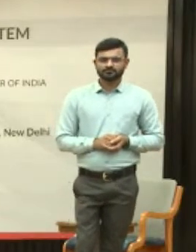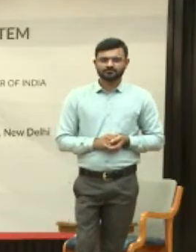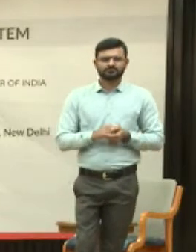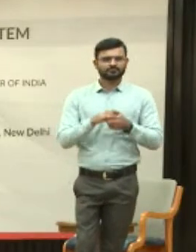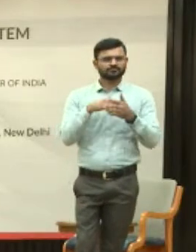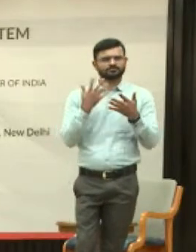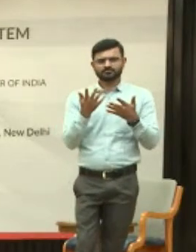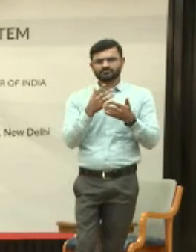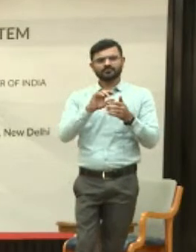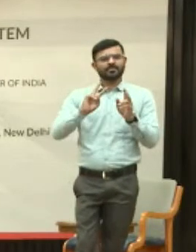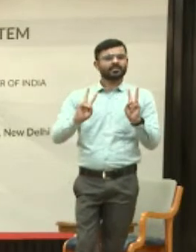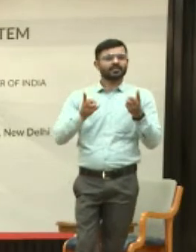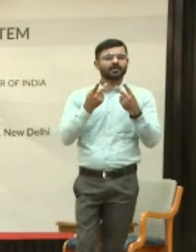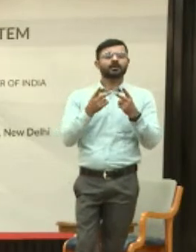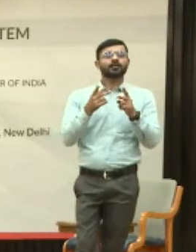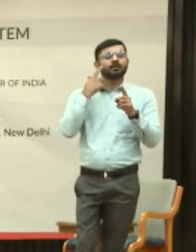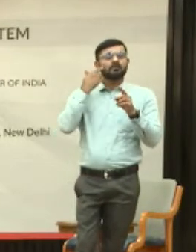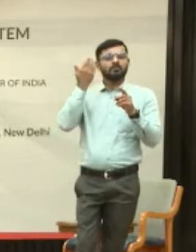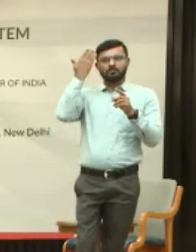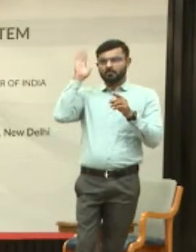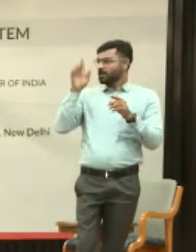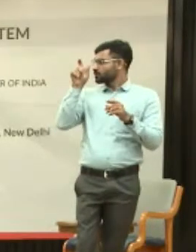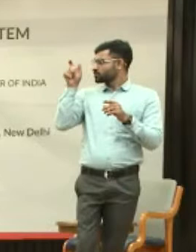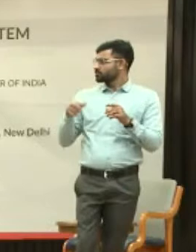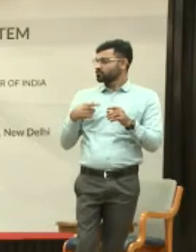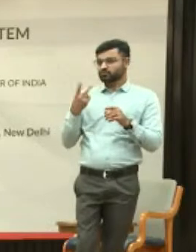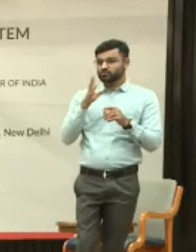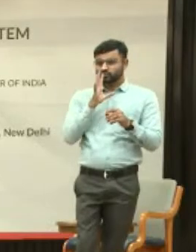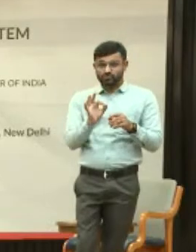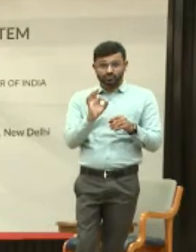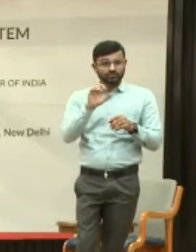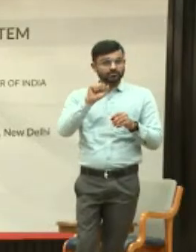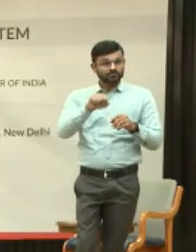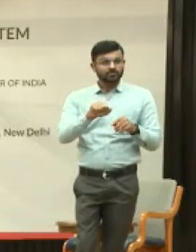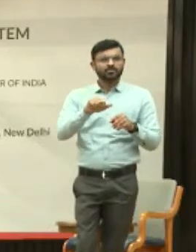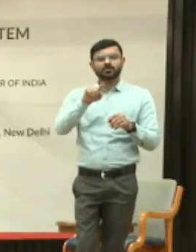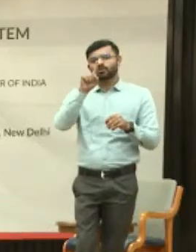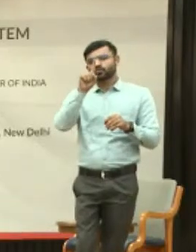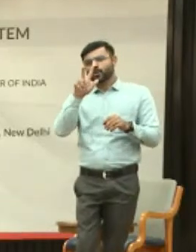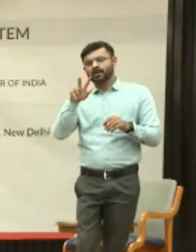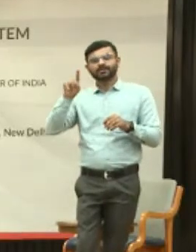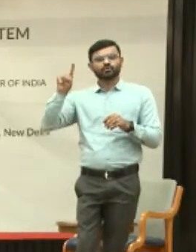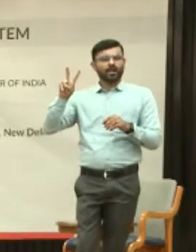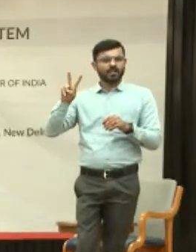There's an anecdote about Britain. I don't know whether this is true or not. In 1812,